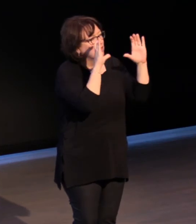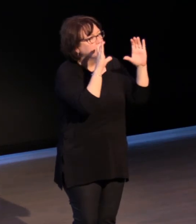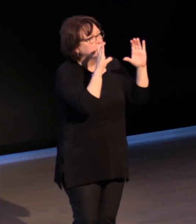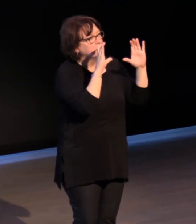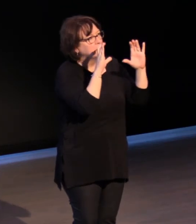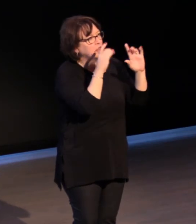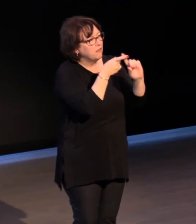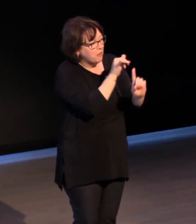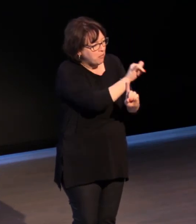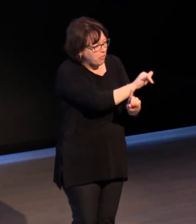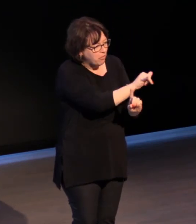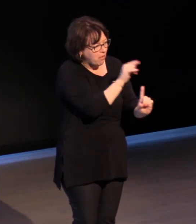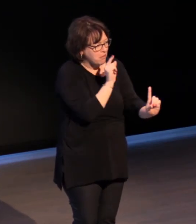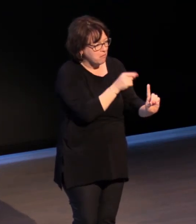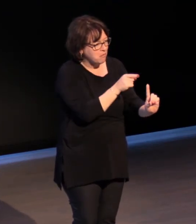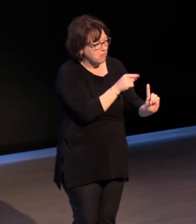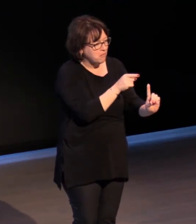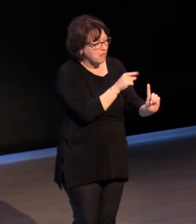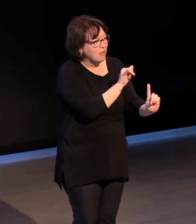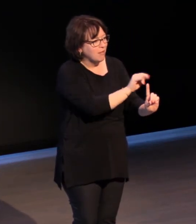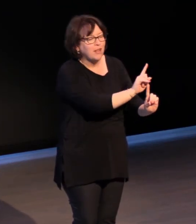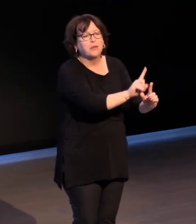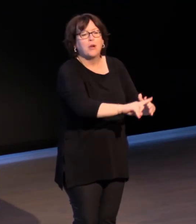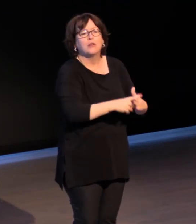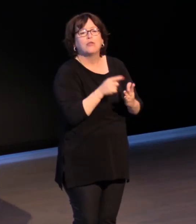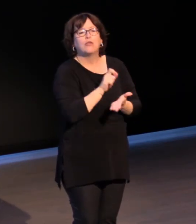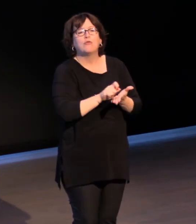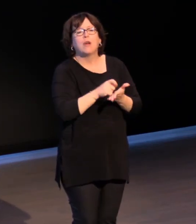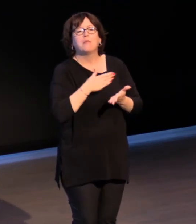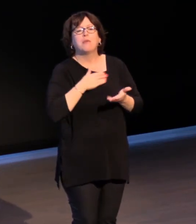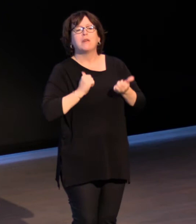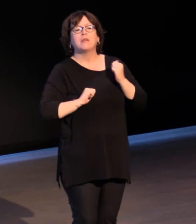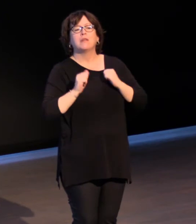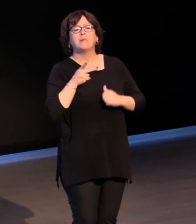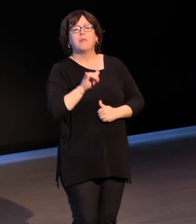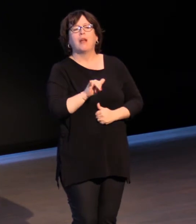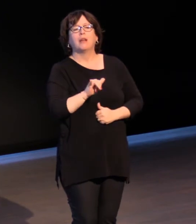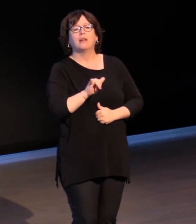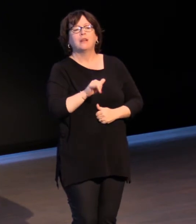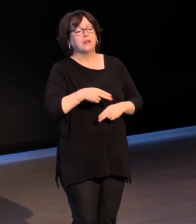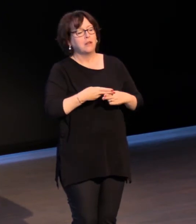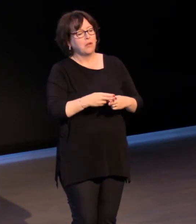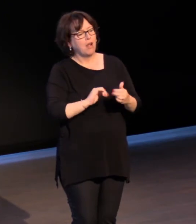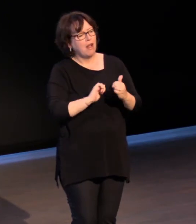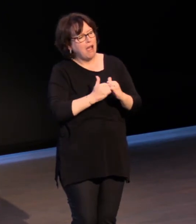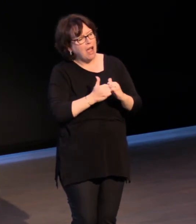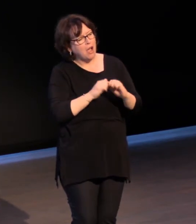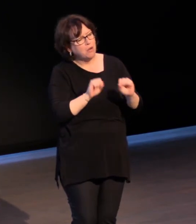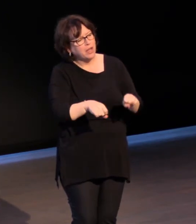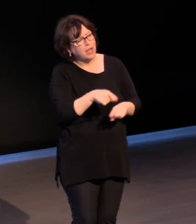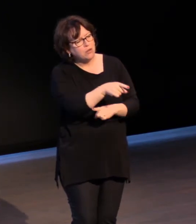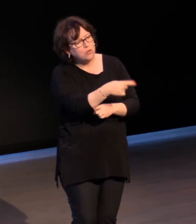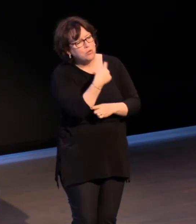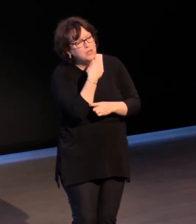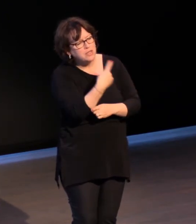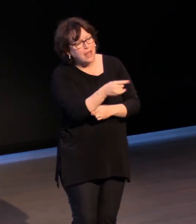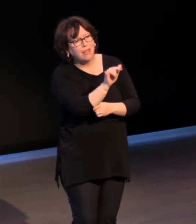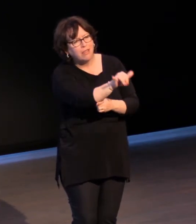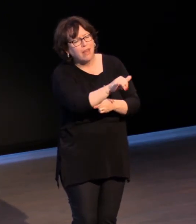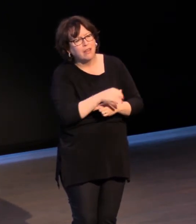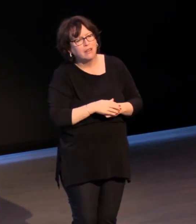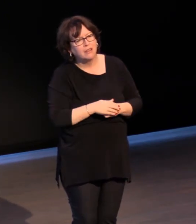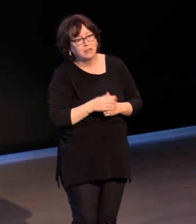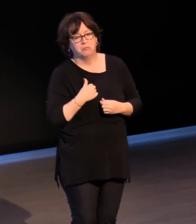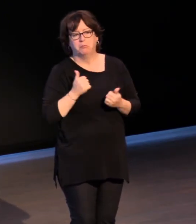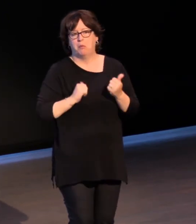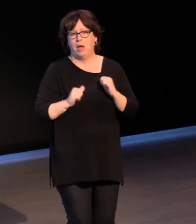from there, I wrote my play, How Can You Say That?, which I performed back in 2016 when